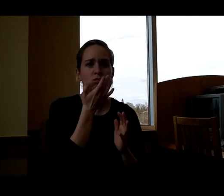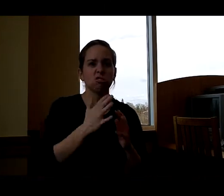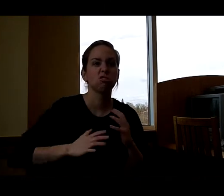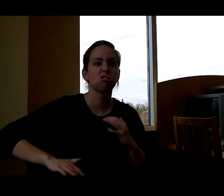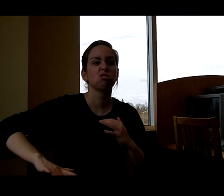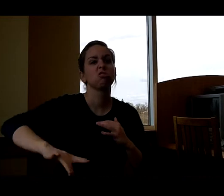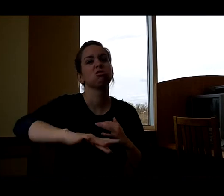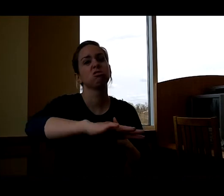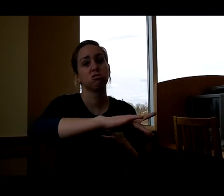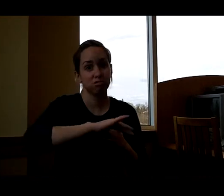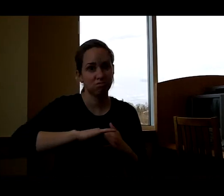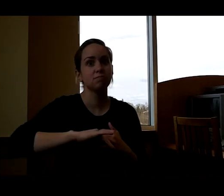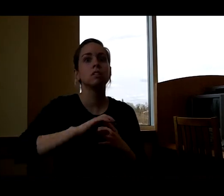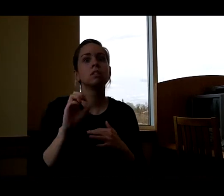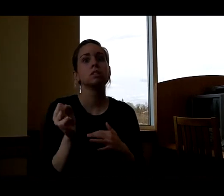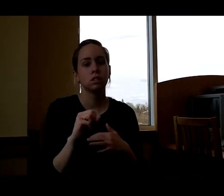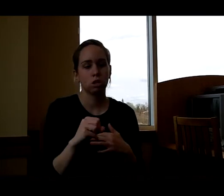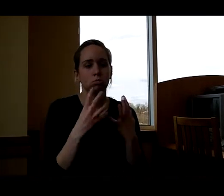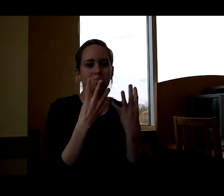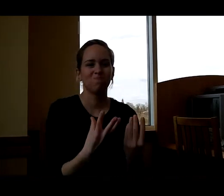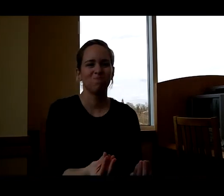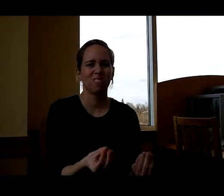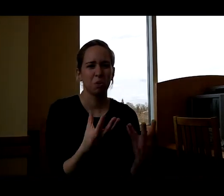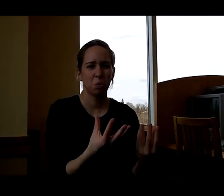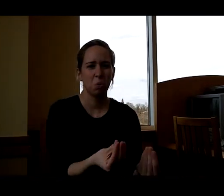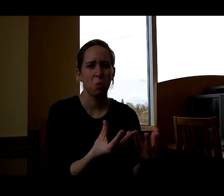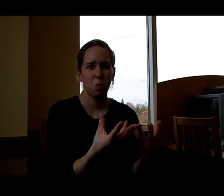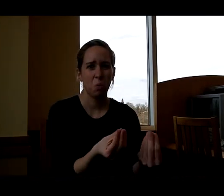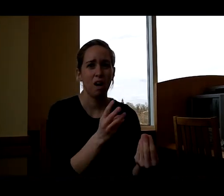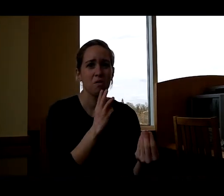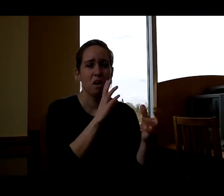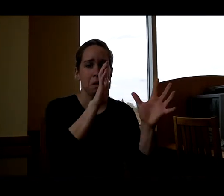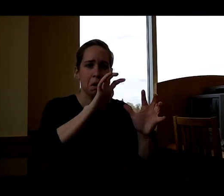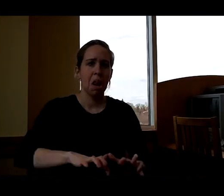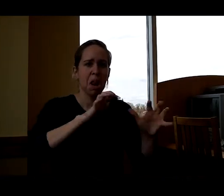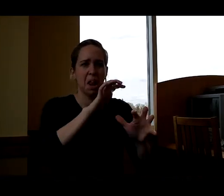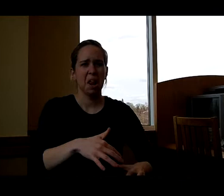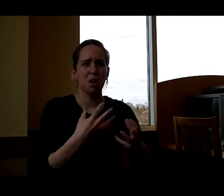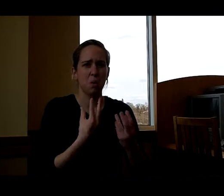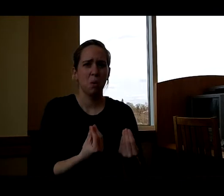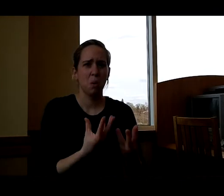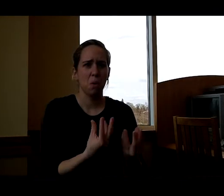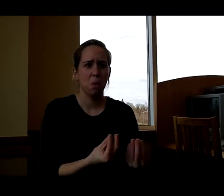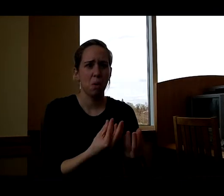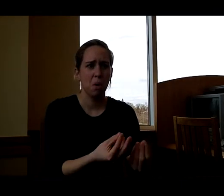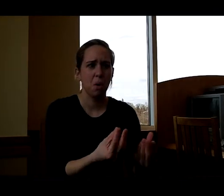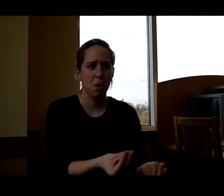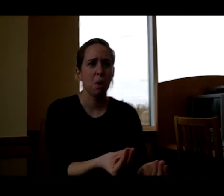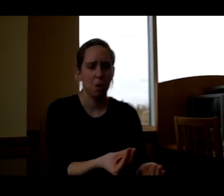so much rain for an extended period of time that it couldn't hold any more water. If the ground gets to the point where it's